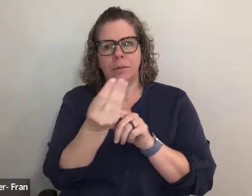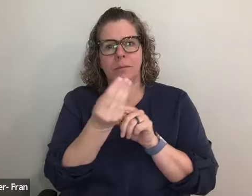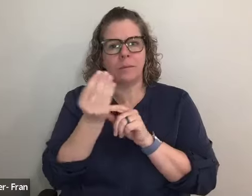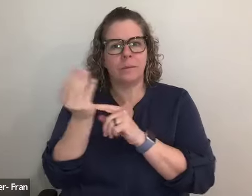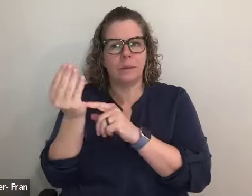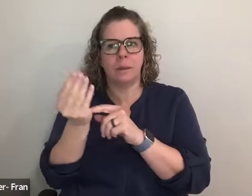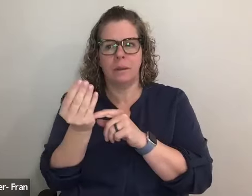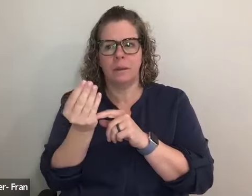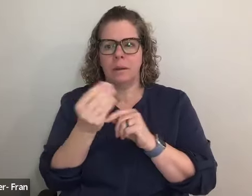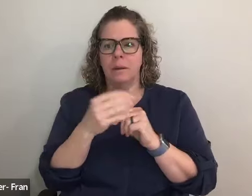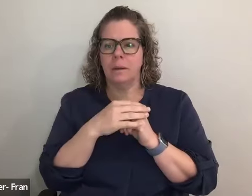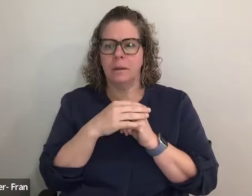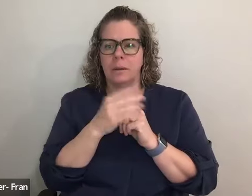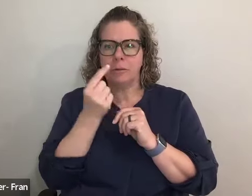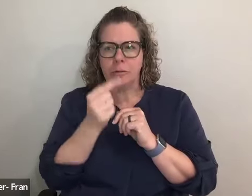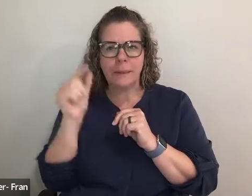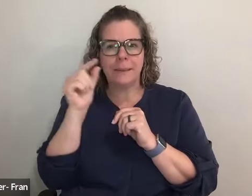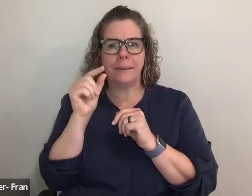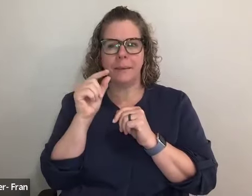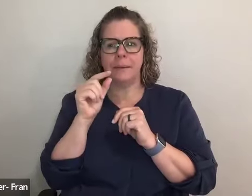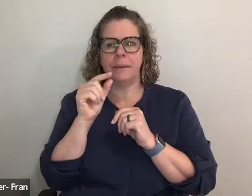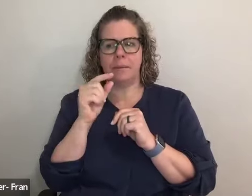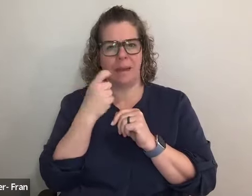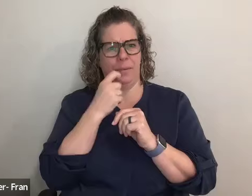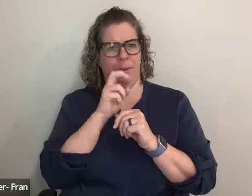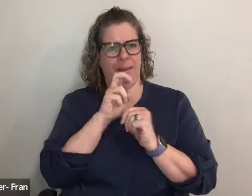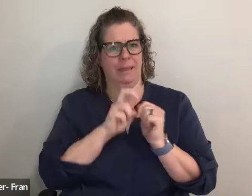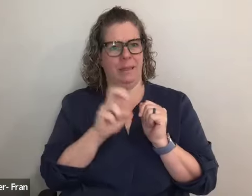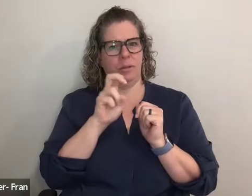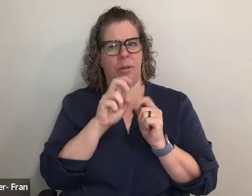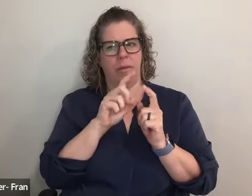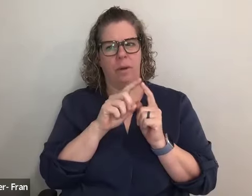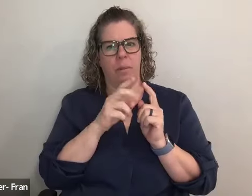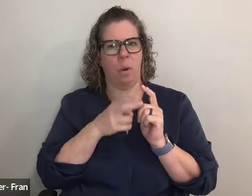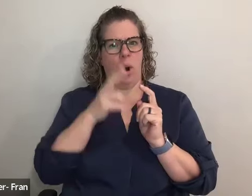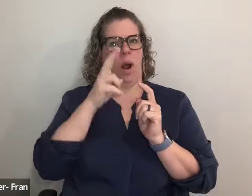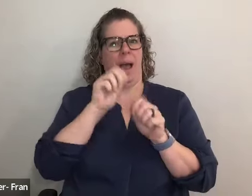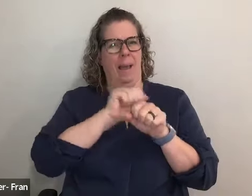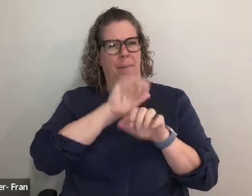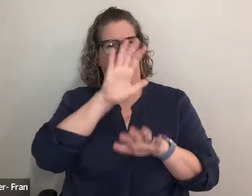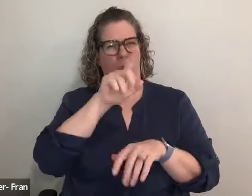weeks. But I was traveling this weekend, and I was at a higher elevation, and a